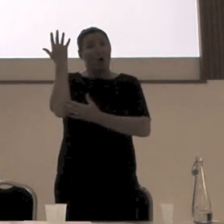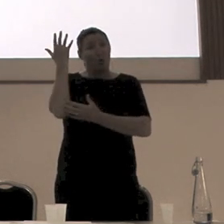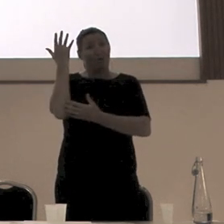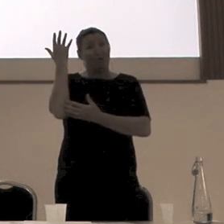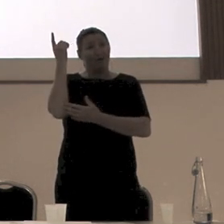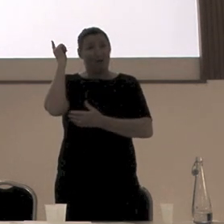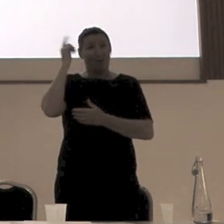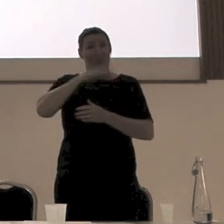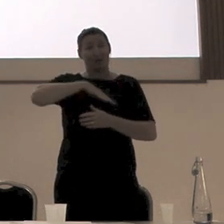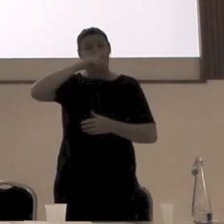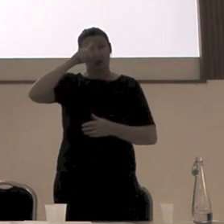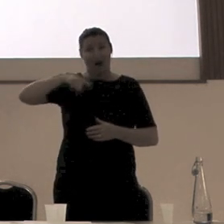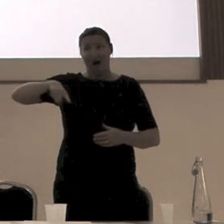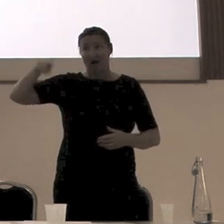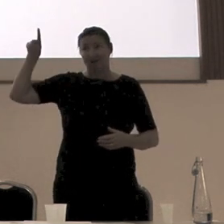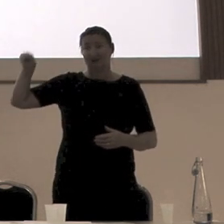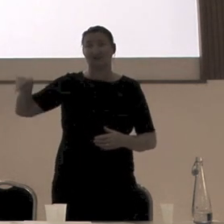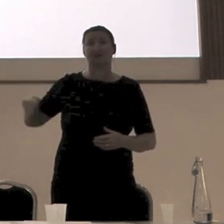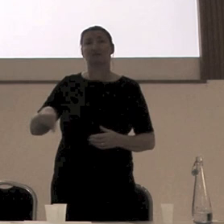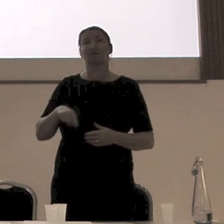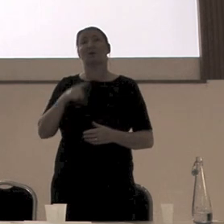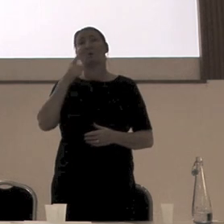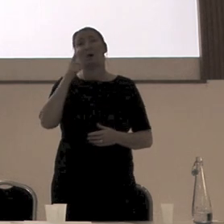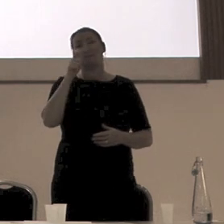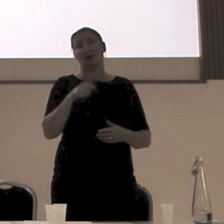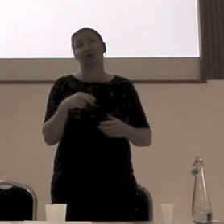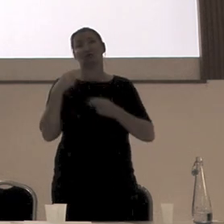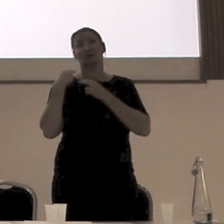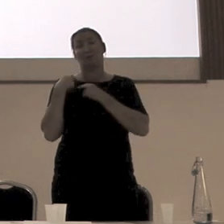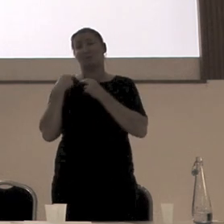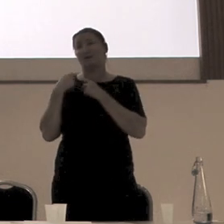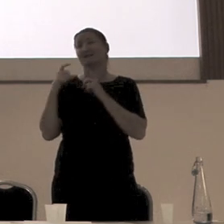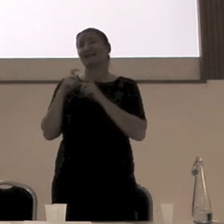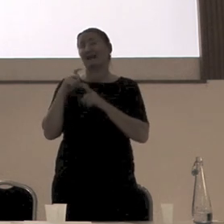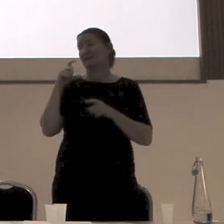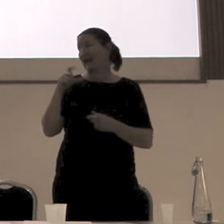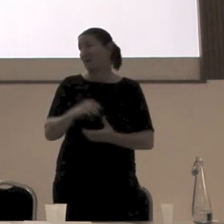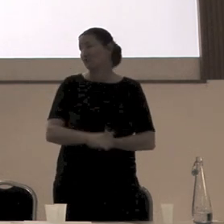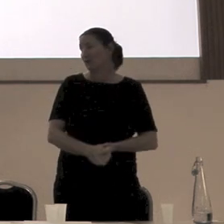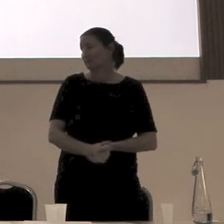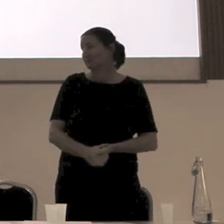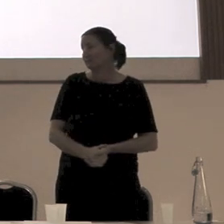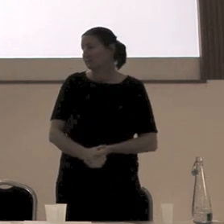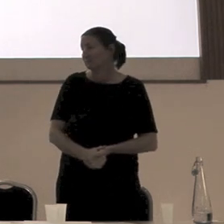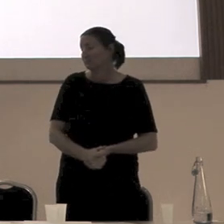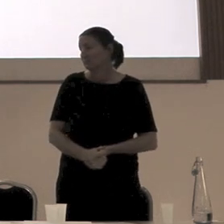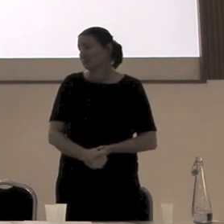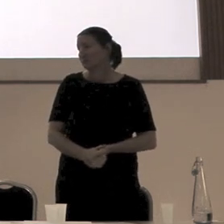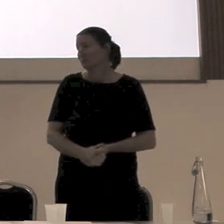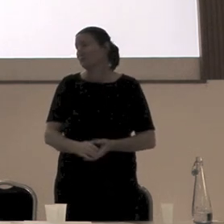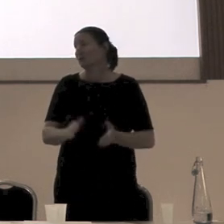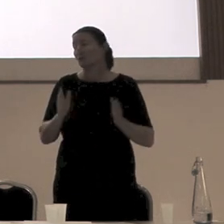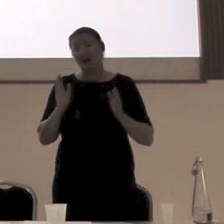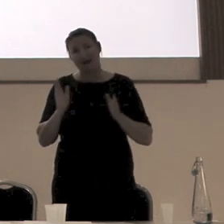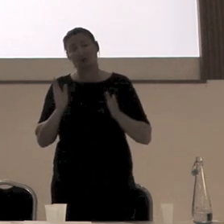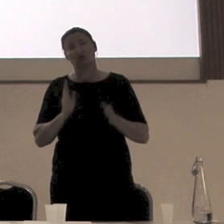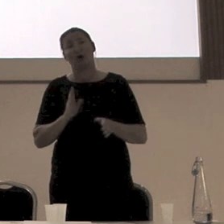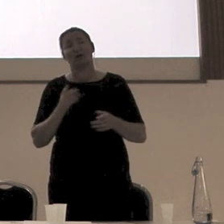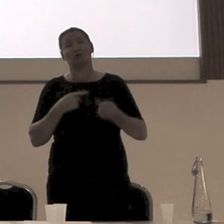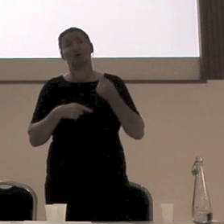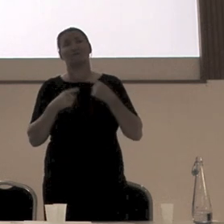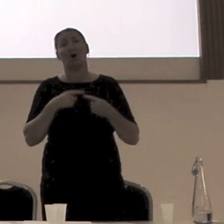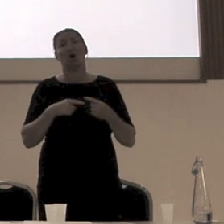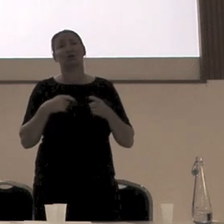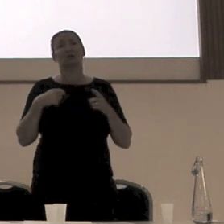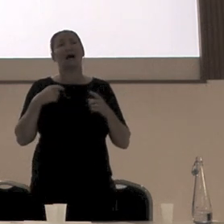there, one person responsible, David Cameron, and his government. And we have to reverse that, and we have to convince